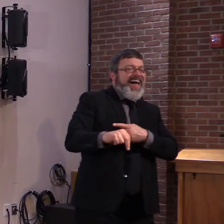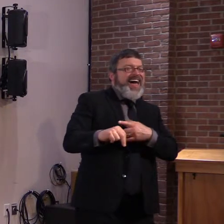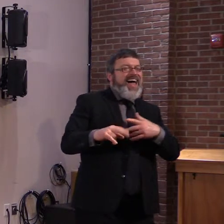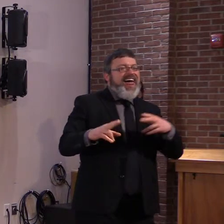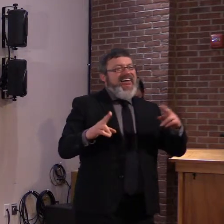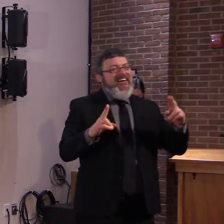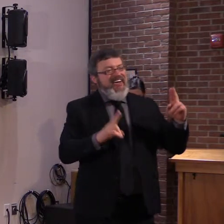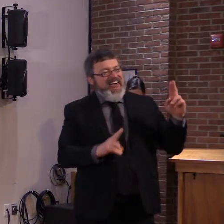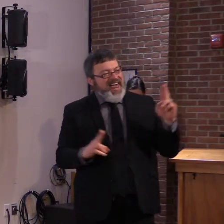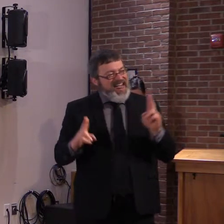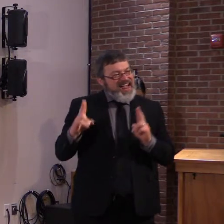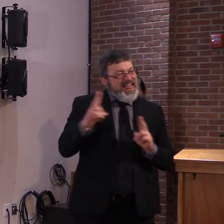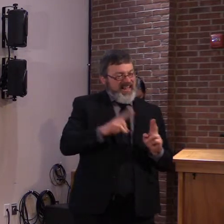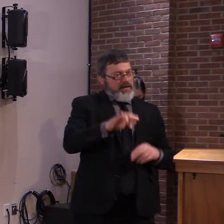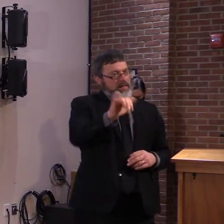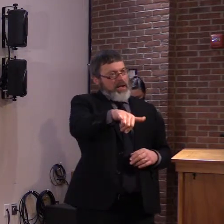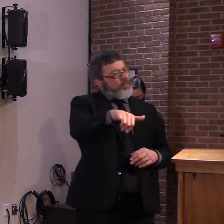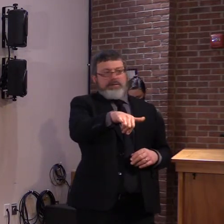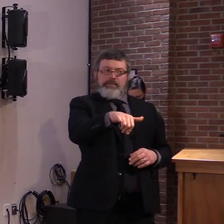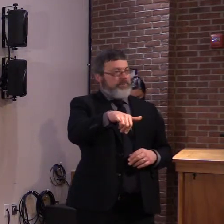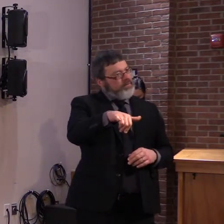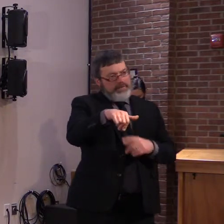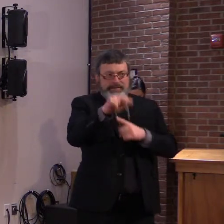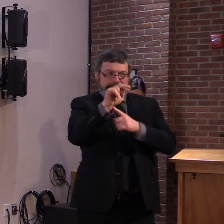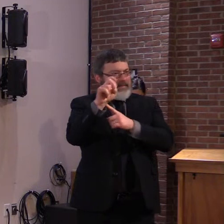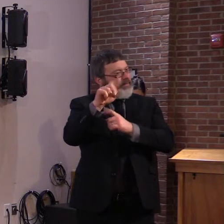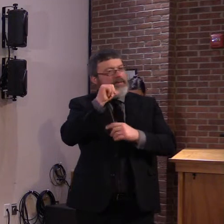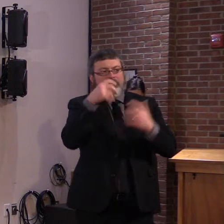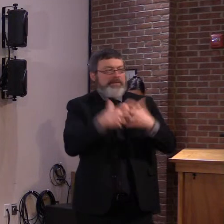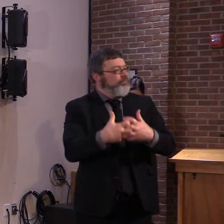All right, we'll go to Andrea at 7 days.